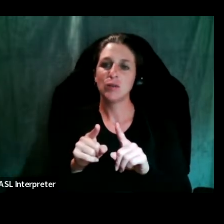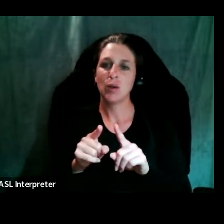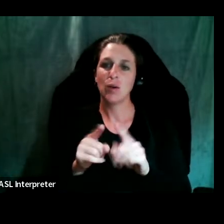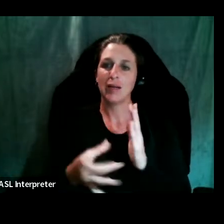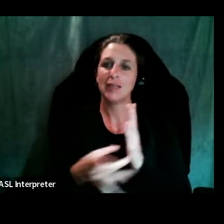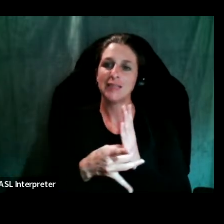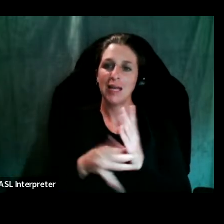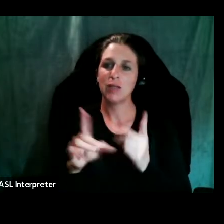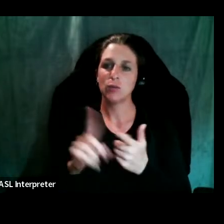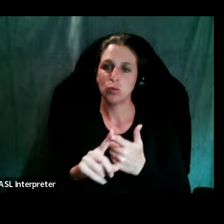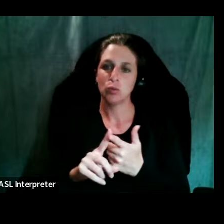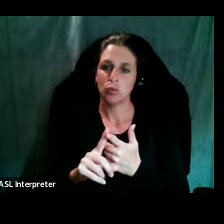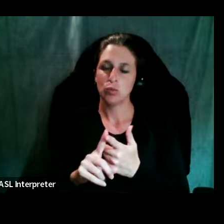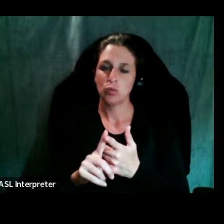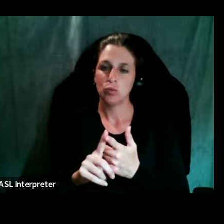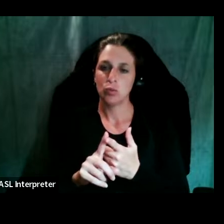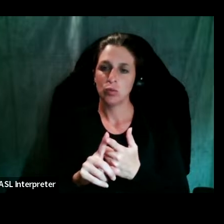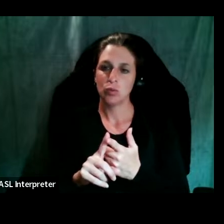the agenda.